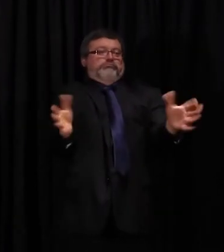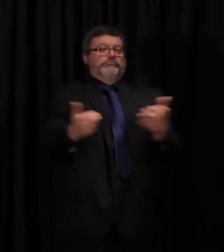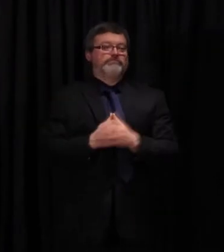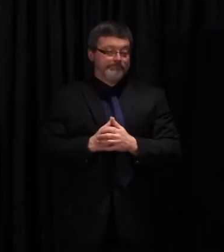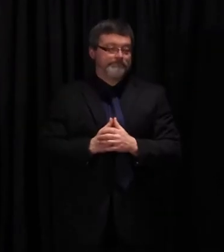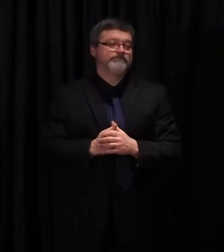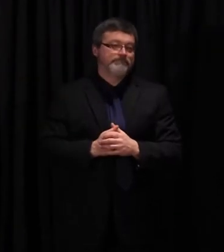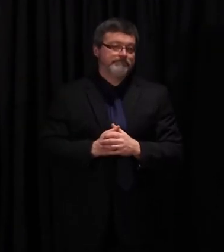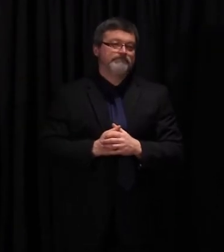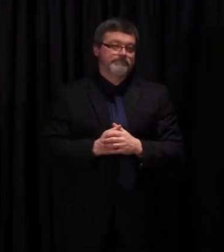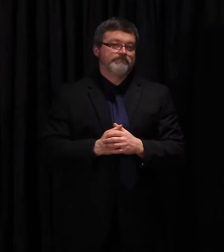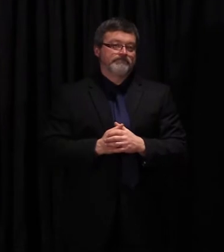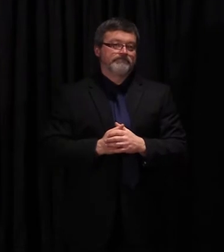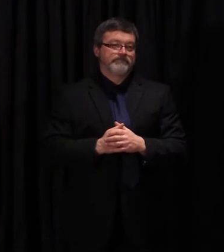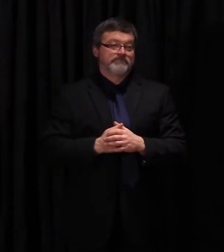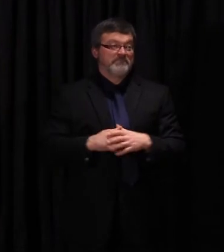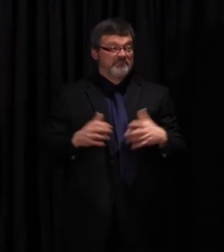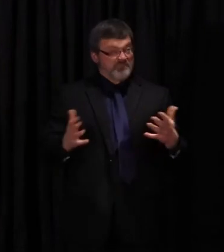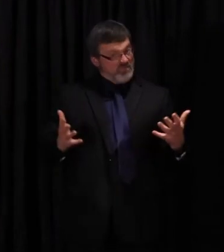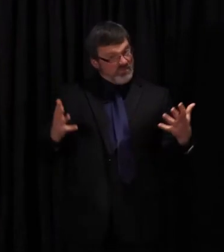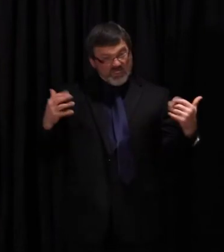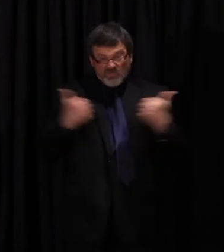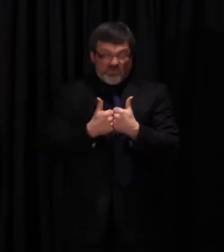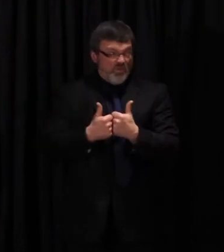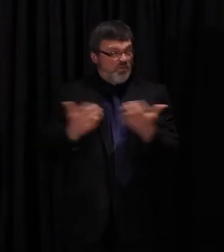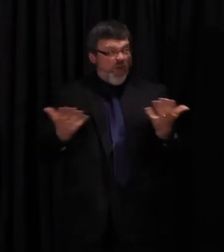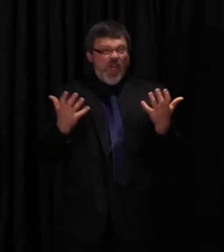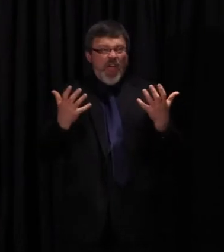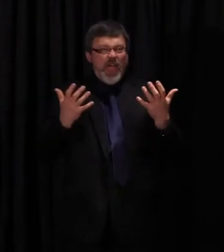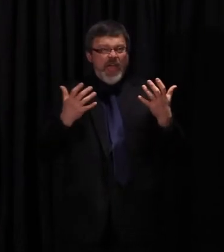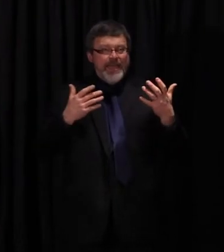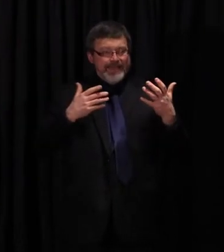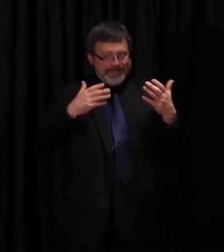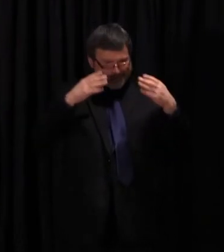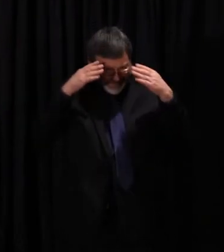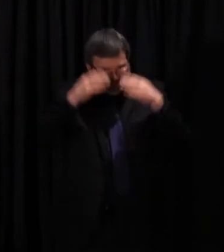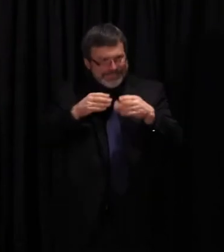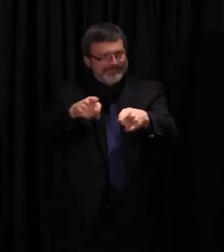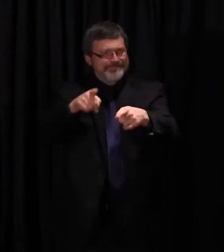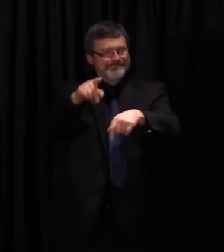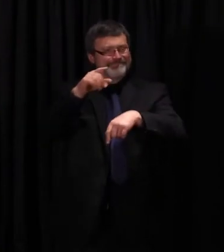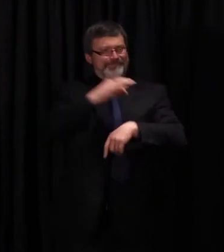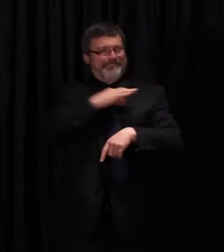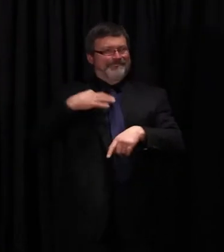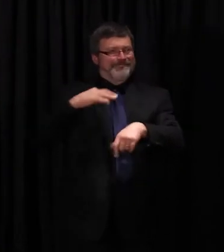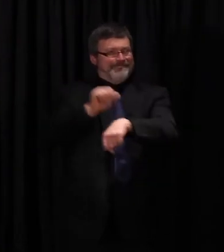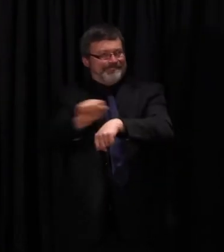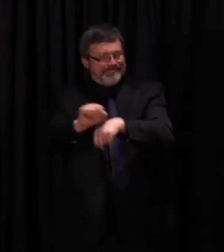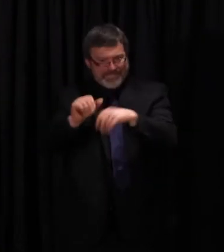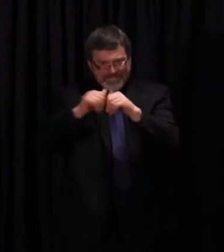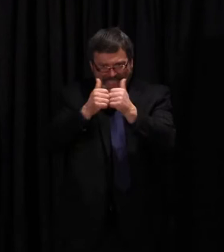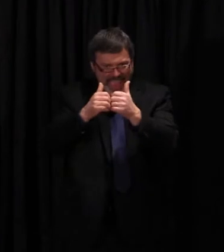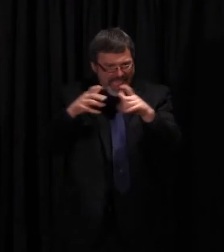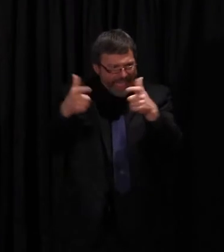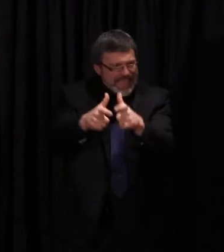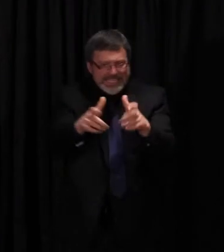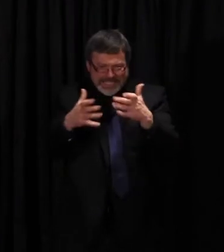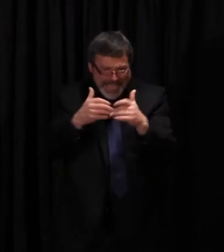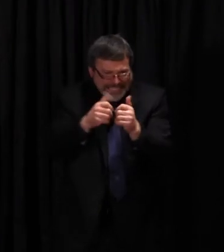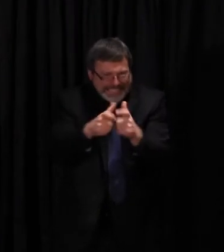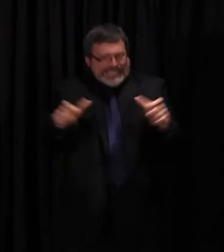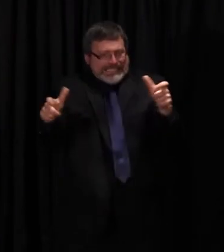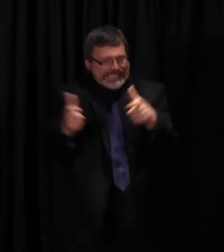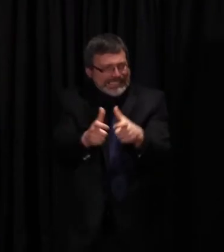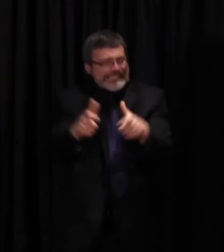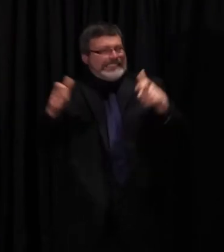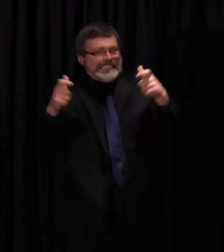The hardest part of addressing our workforce shortage is that it's so intertwined with other big challenges,